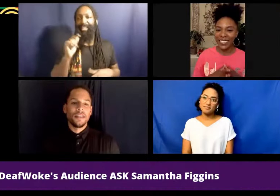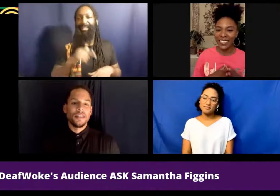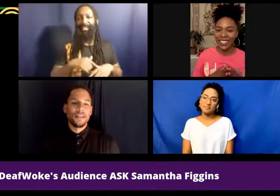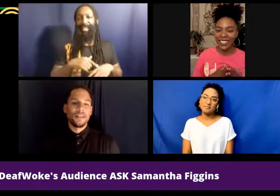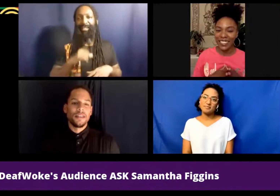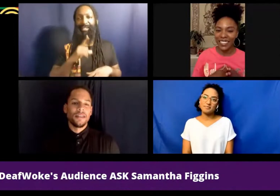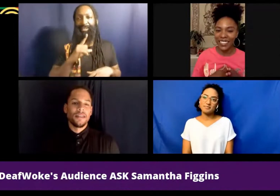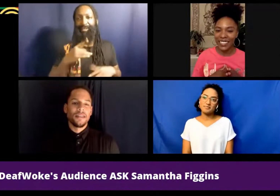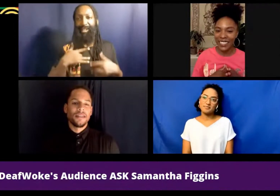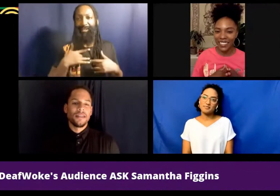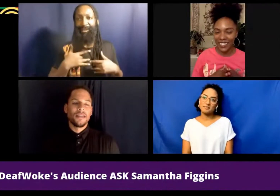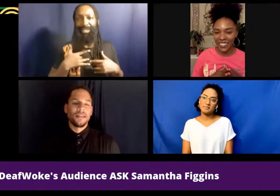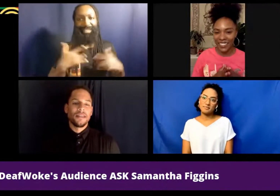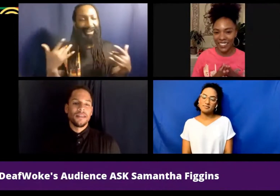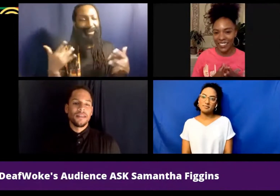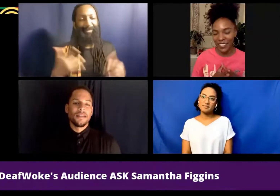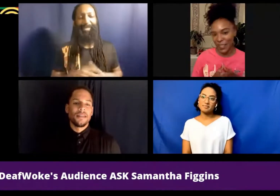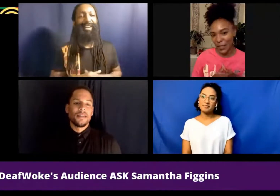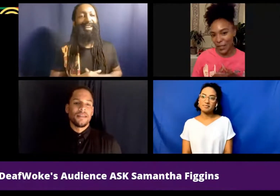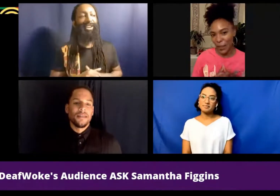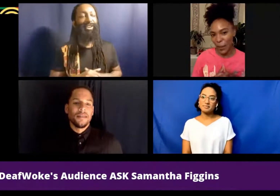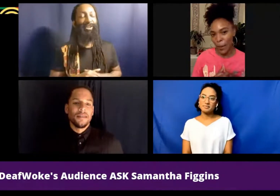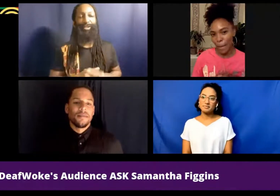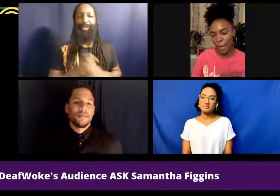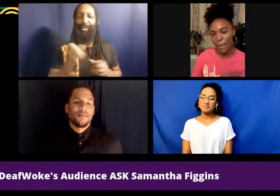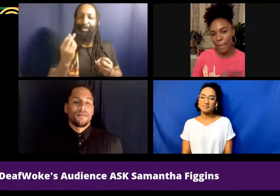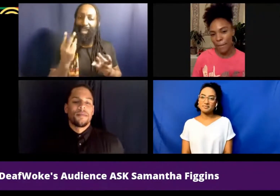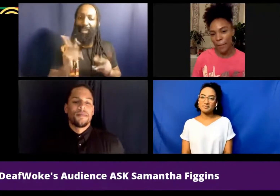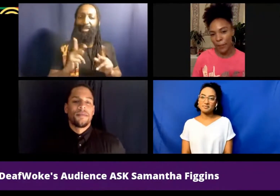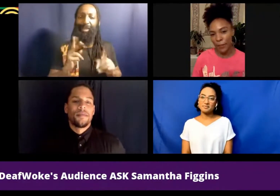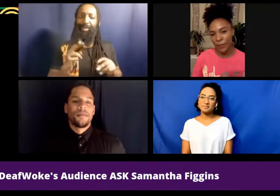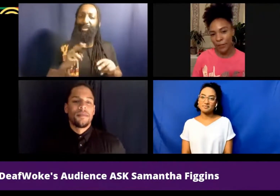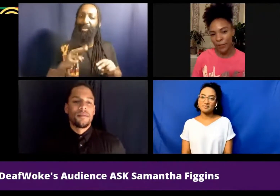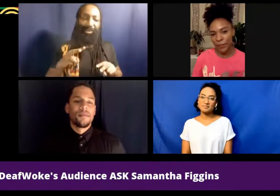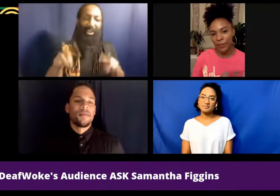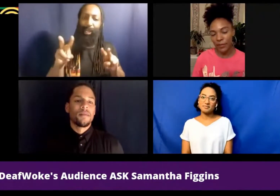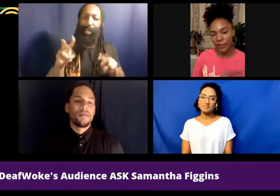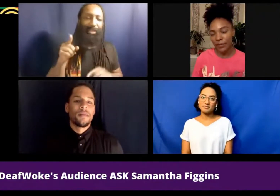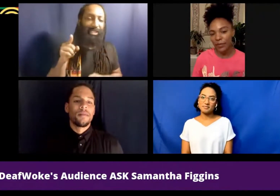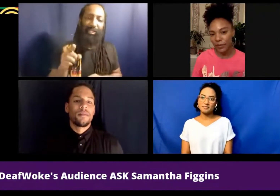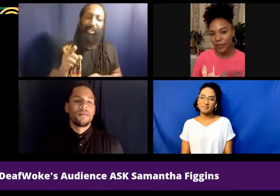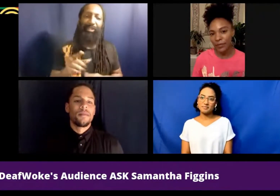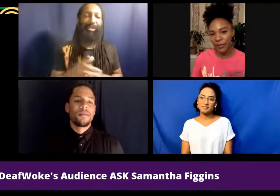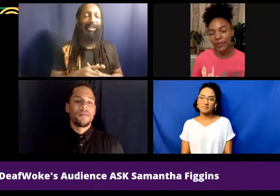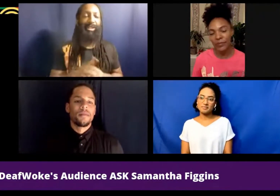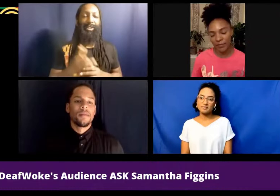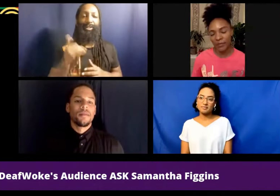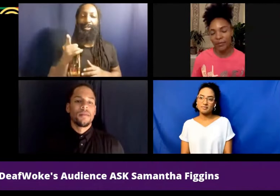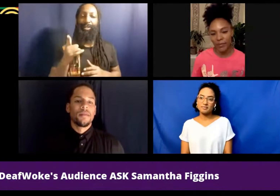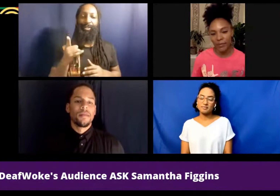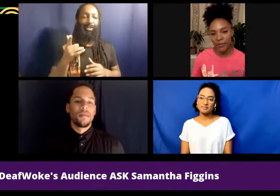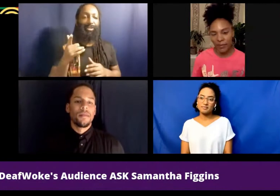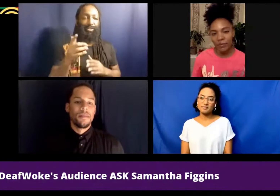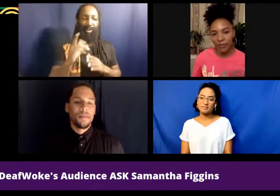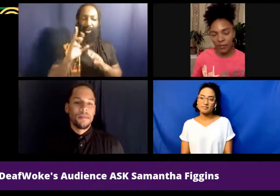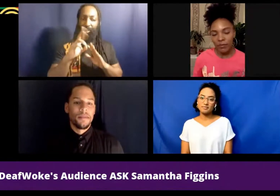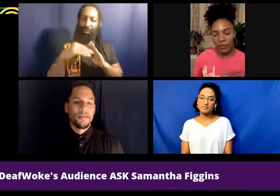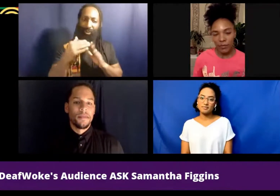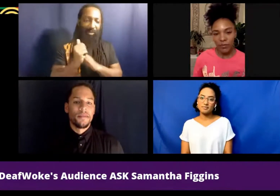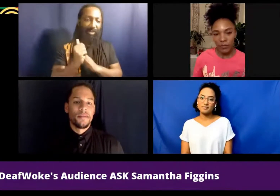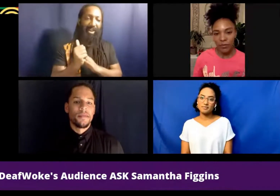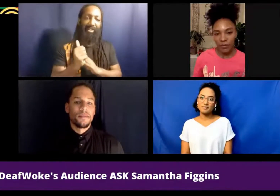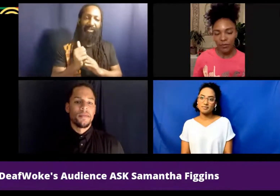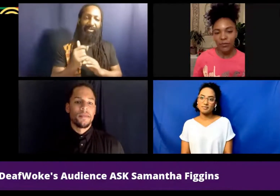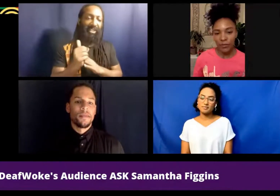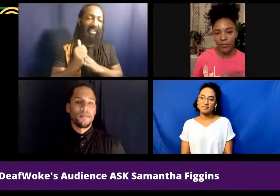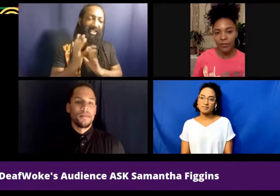Really, that's what's up. Just many people are looking up to you. You were a